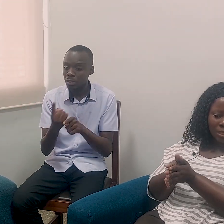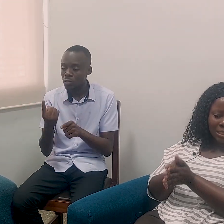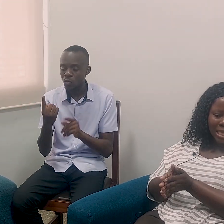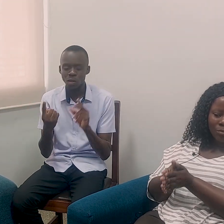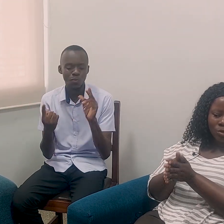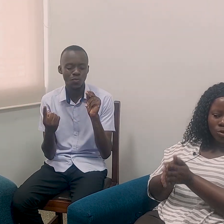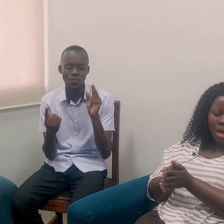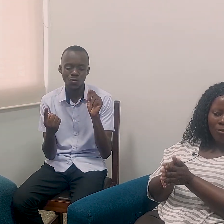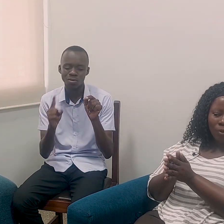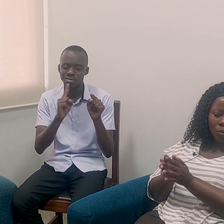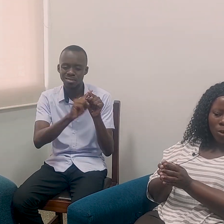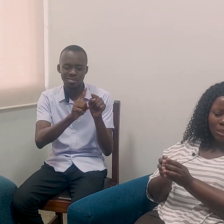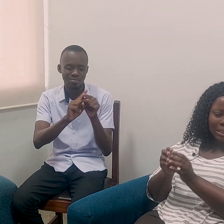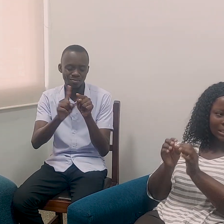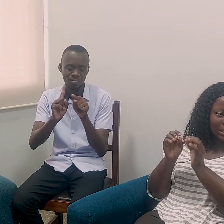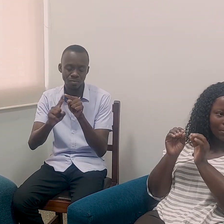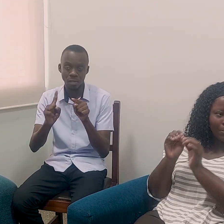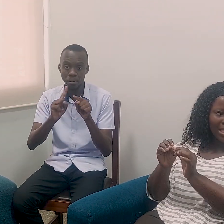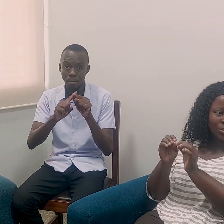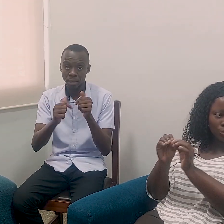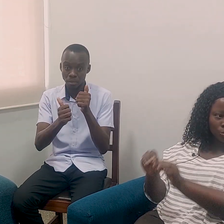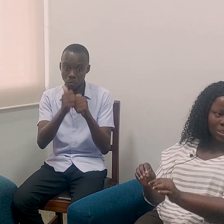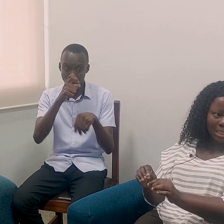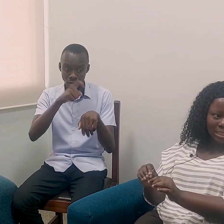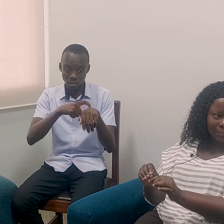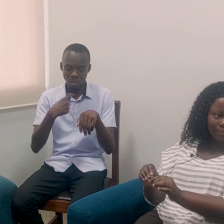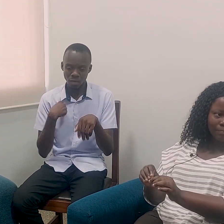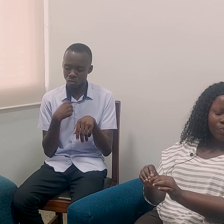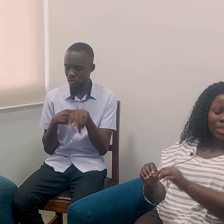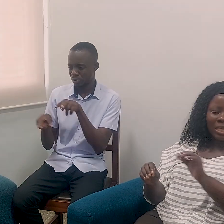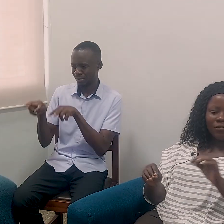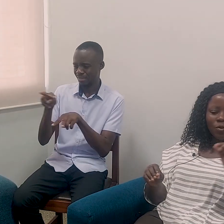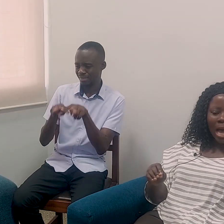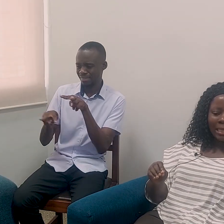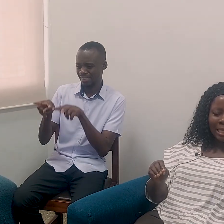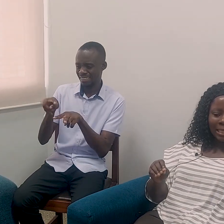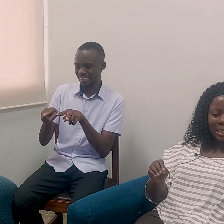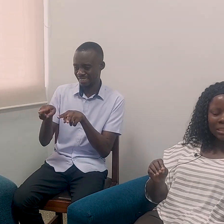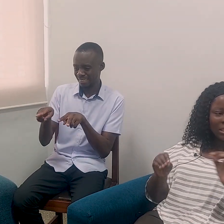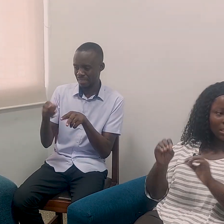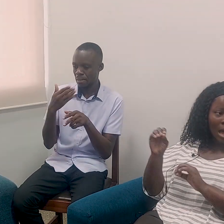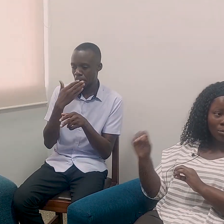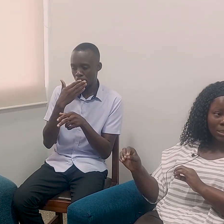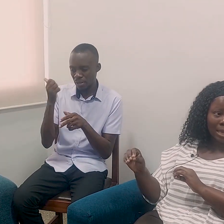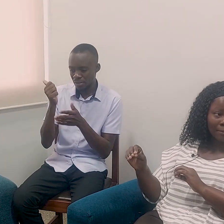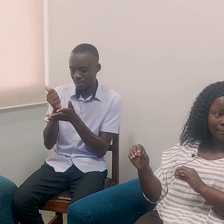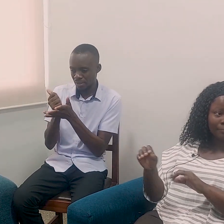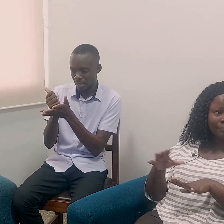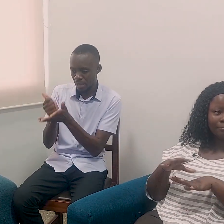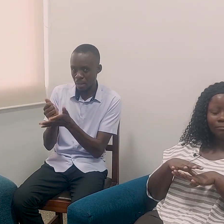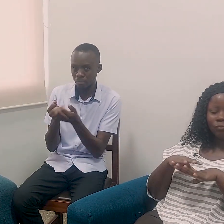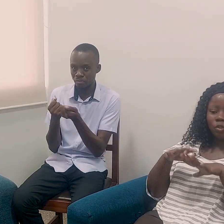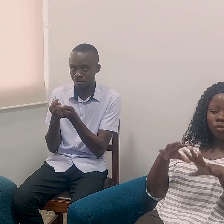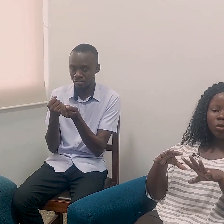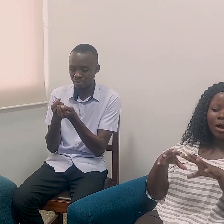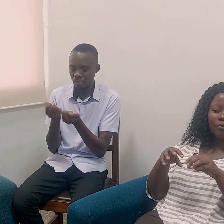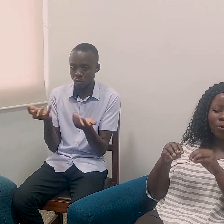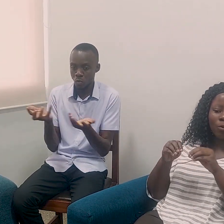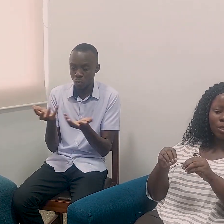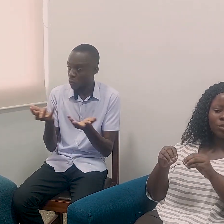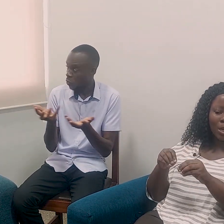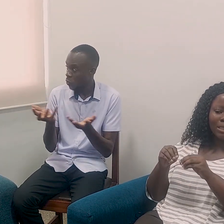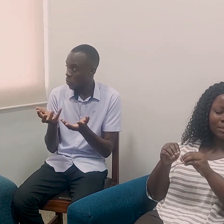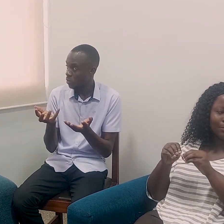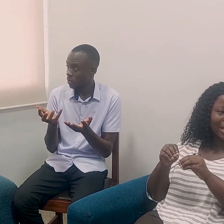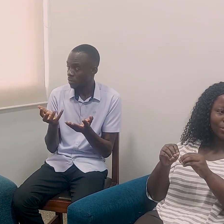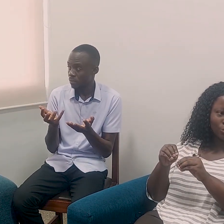of the time you look out for what is best suited. If you are an eclectic counselor, you look out for